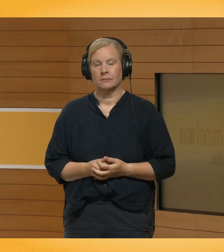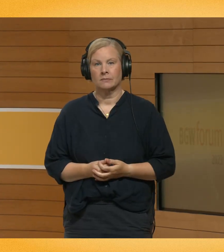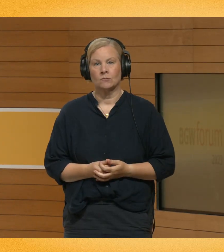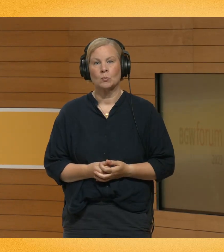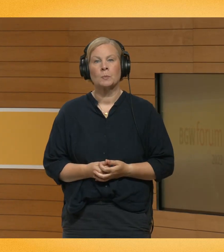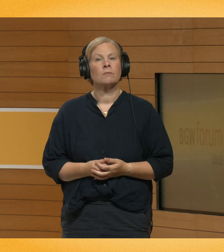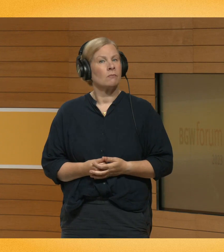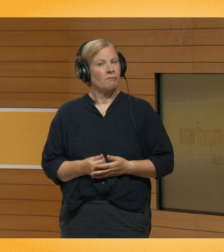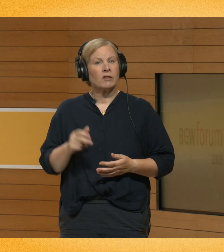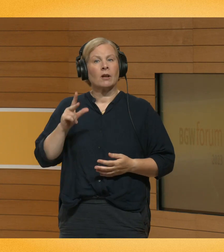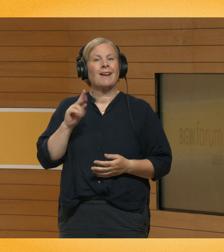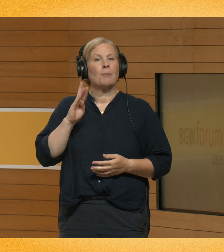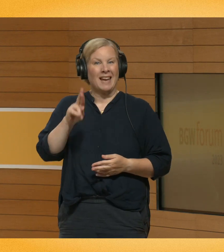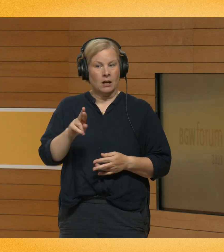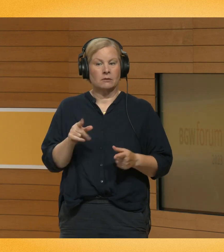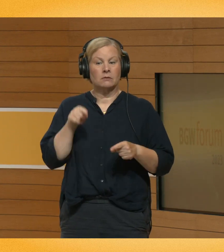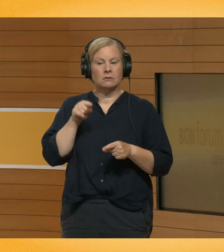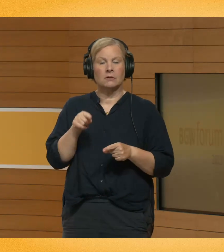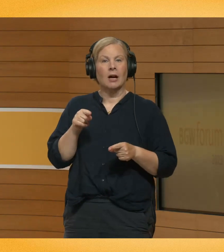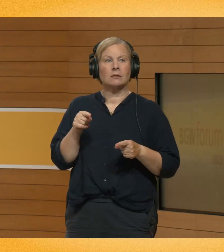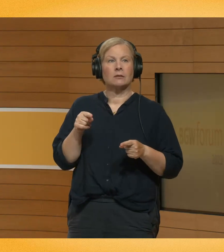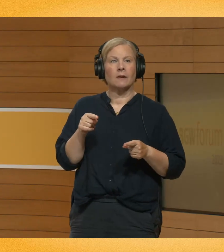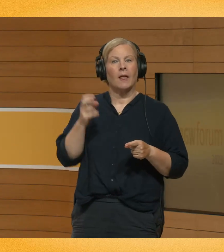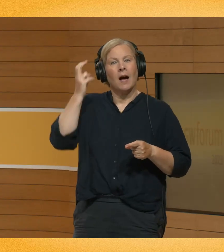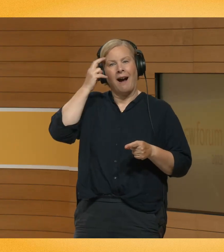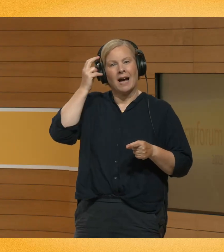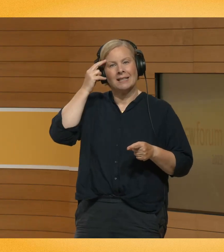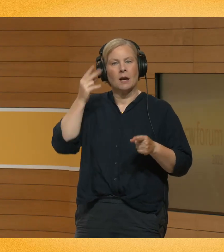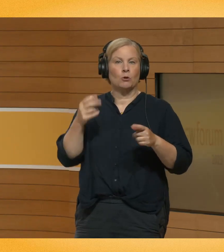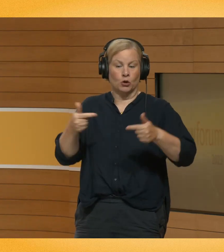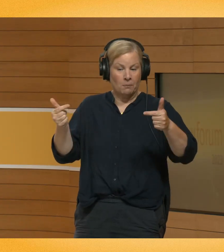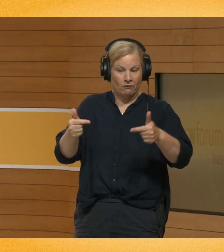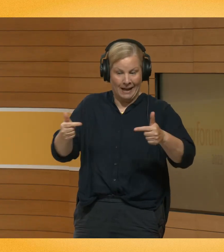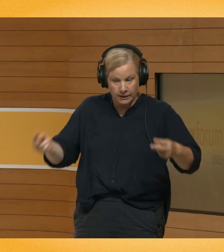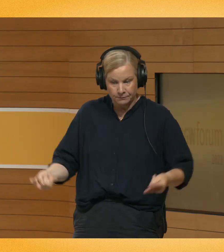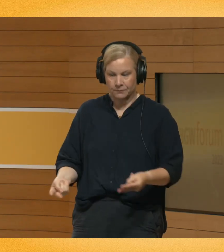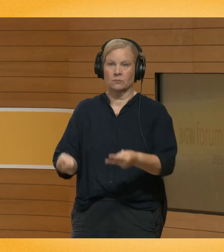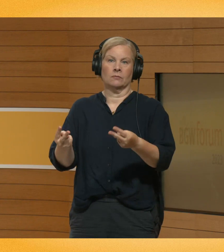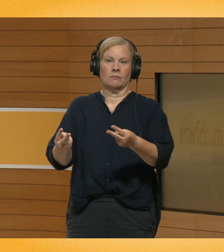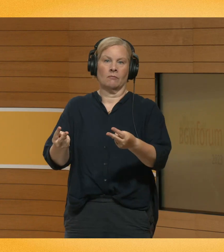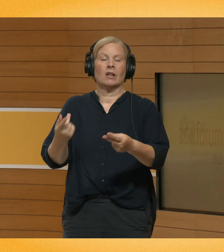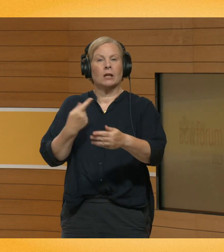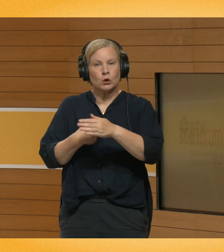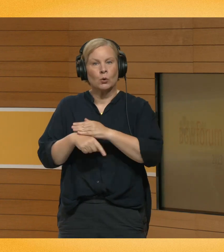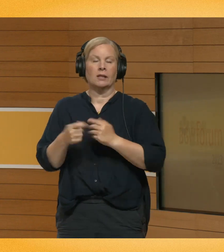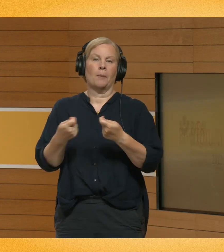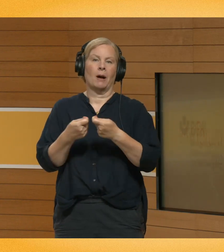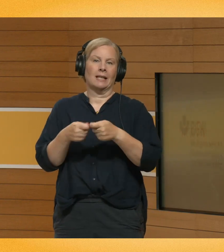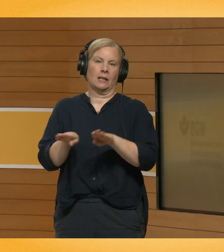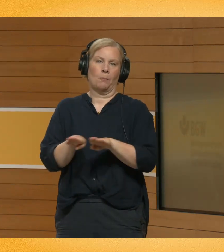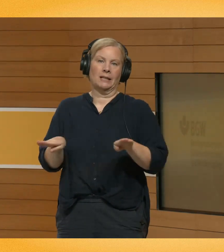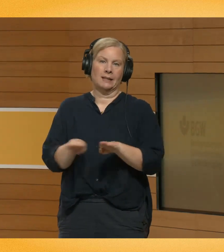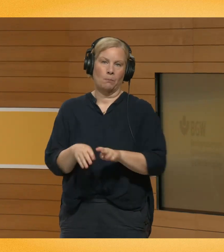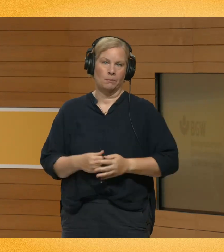with the power of Magnet principles and to improve the quality of care. So it's a very